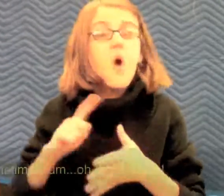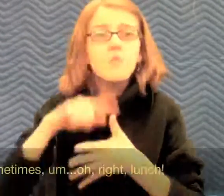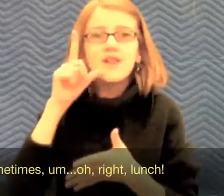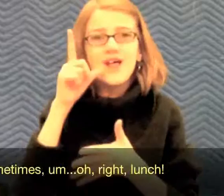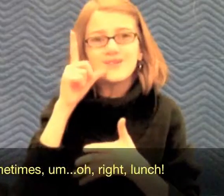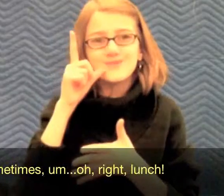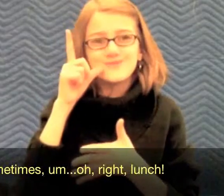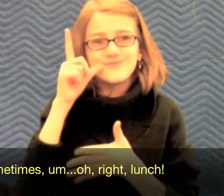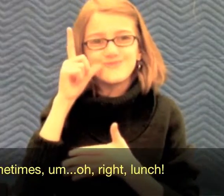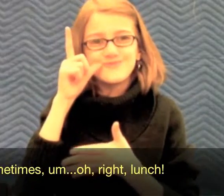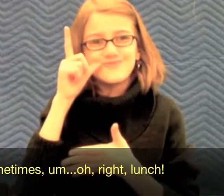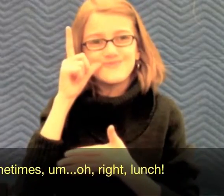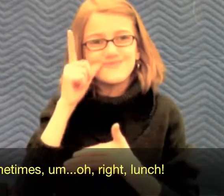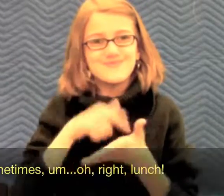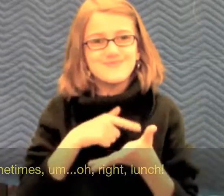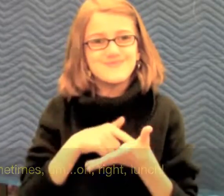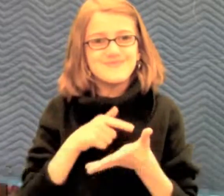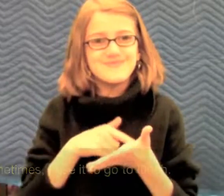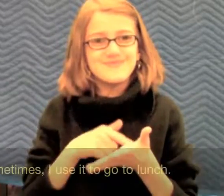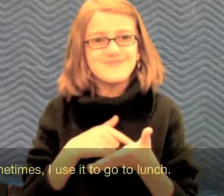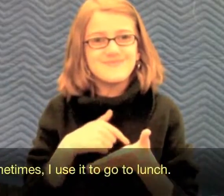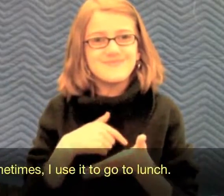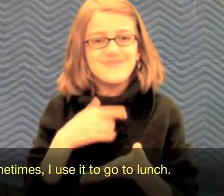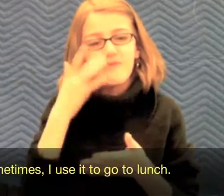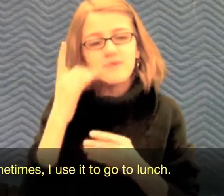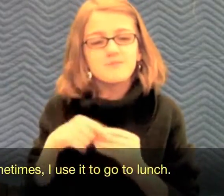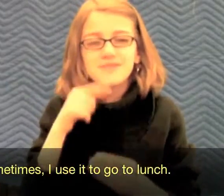Oh, right, lunch. Sometimes I use it to go to lunch.